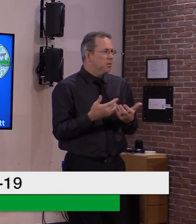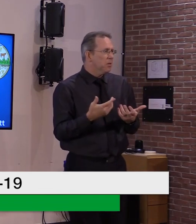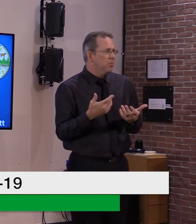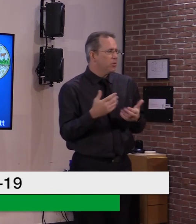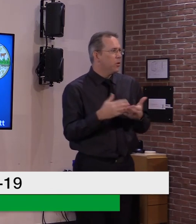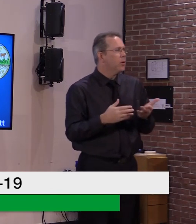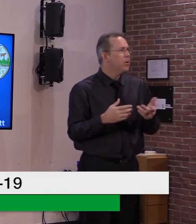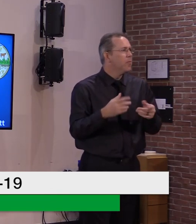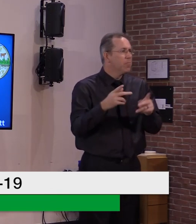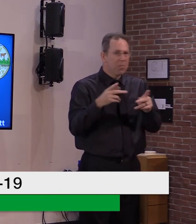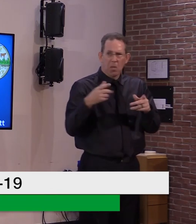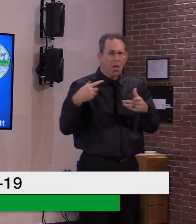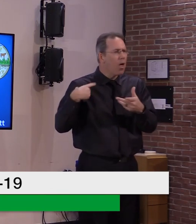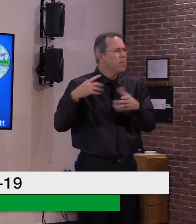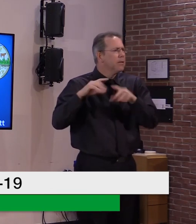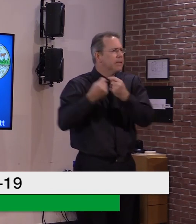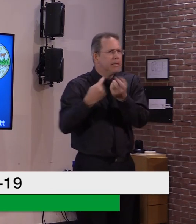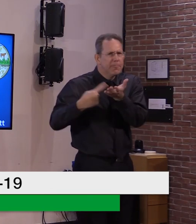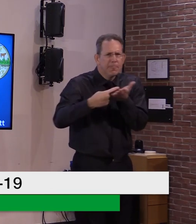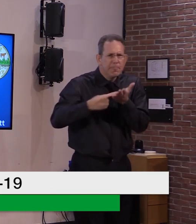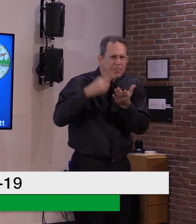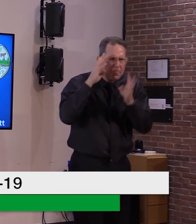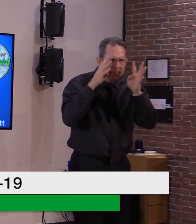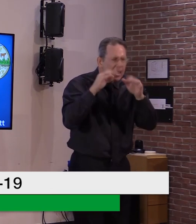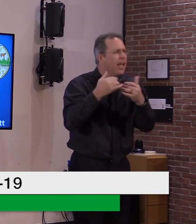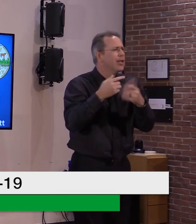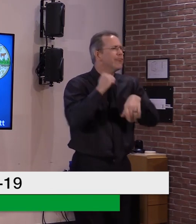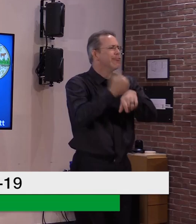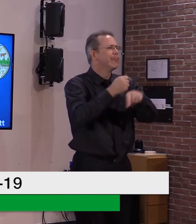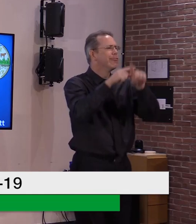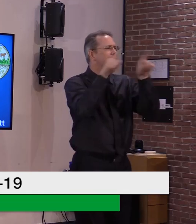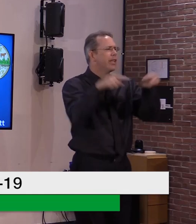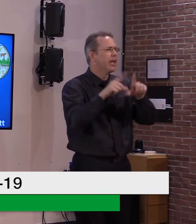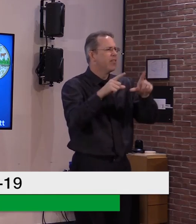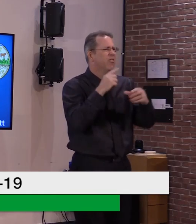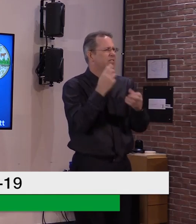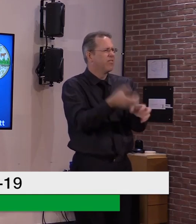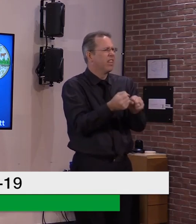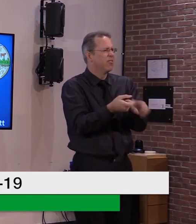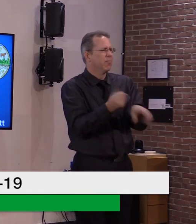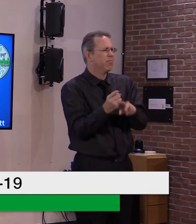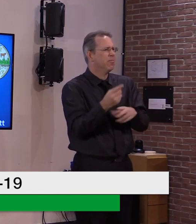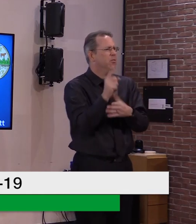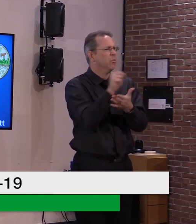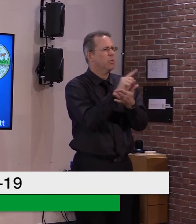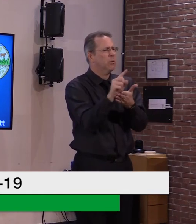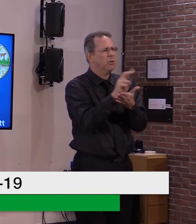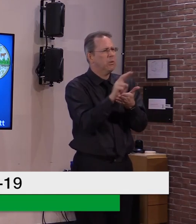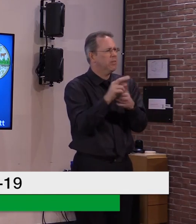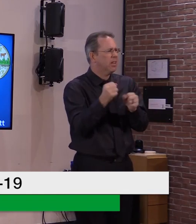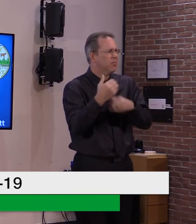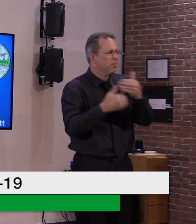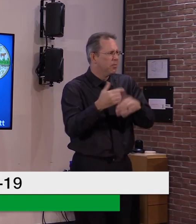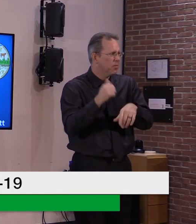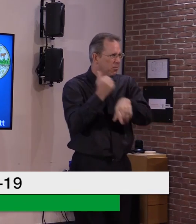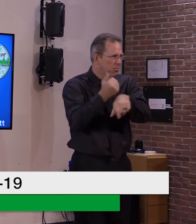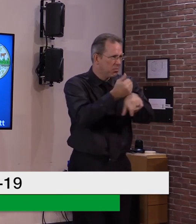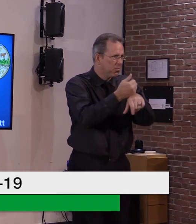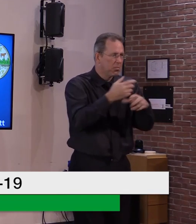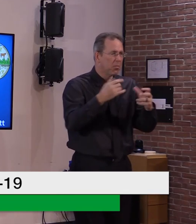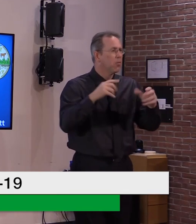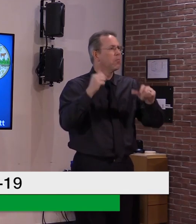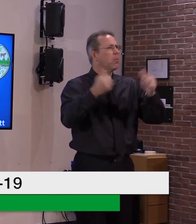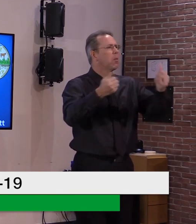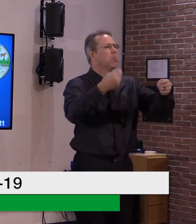we could very easily uh take them down in a week or two a uh so this is just it was just a practical uh you know